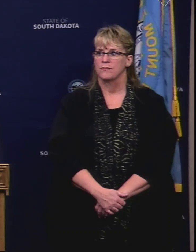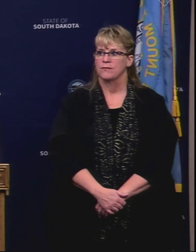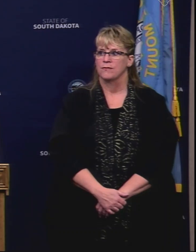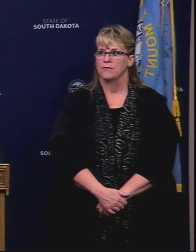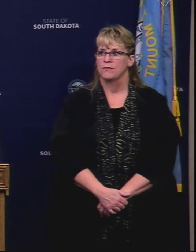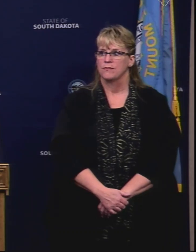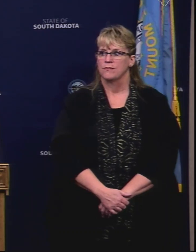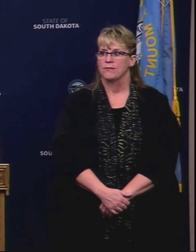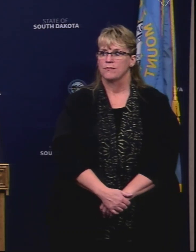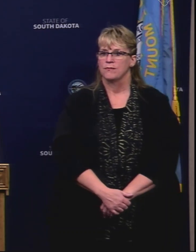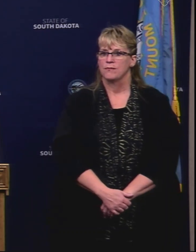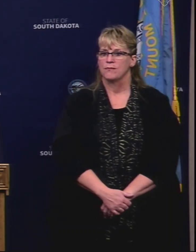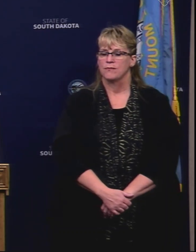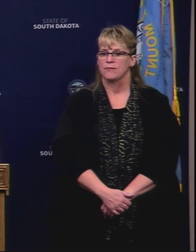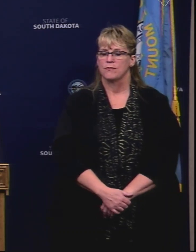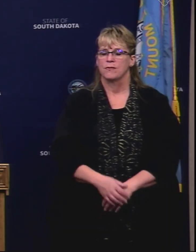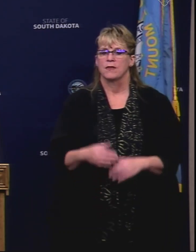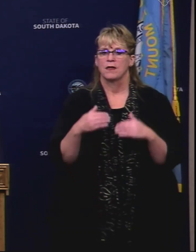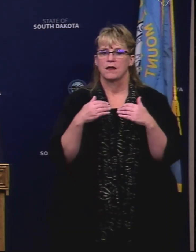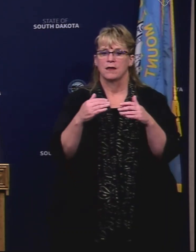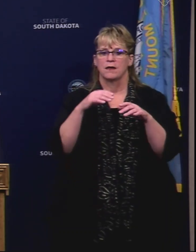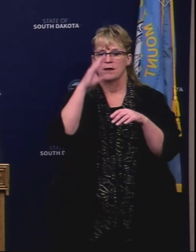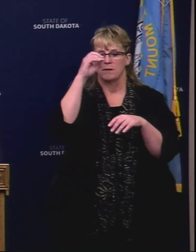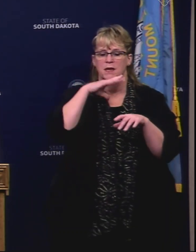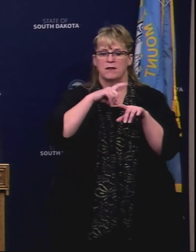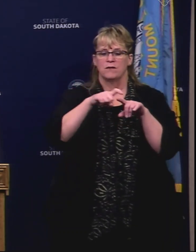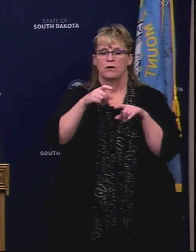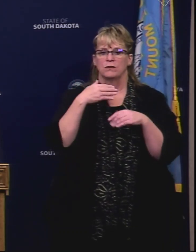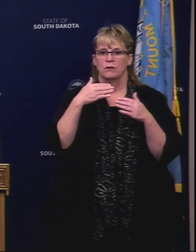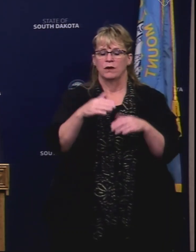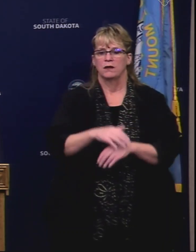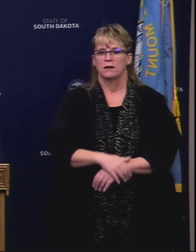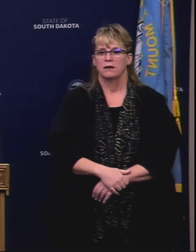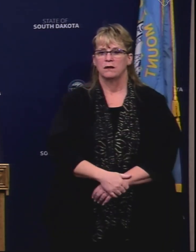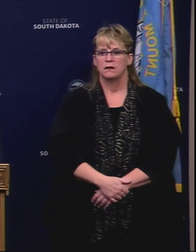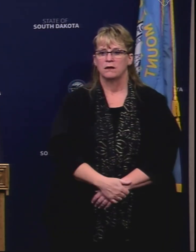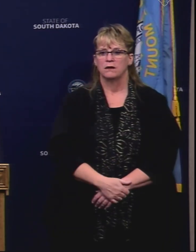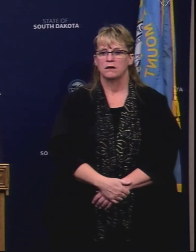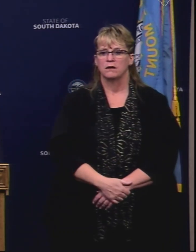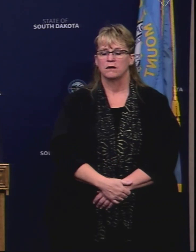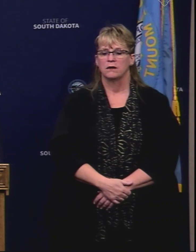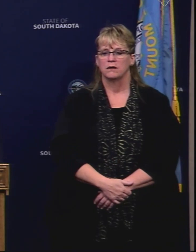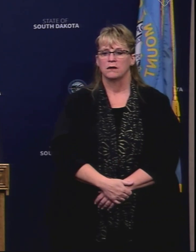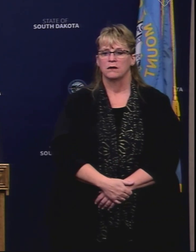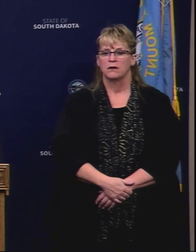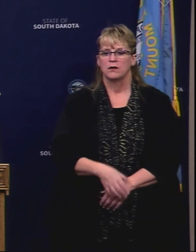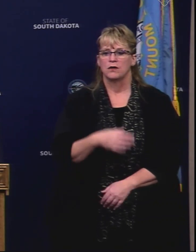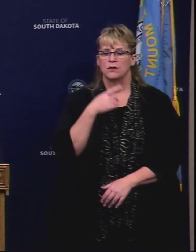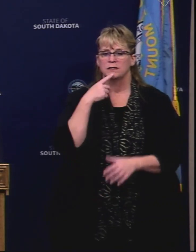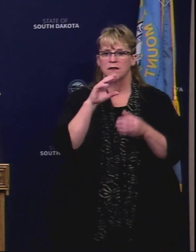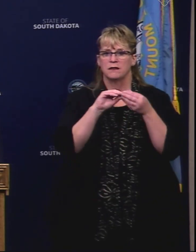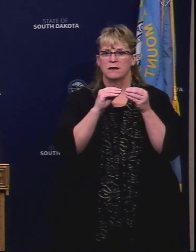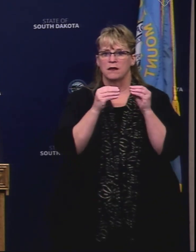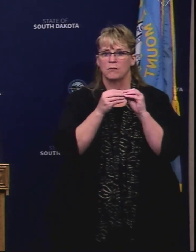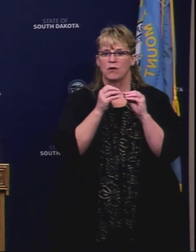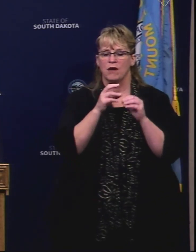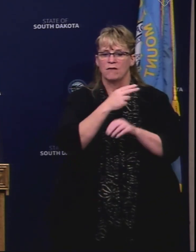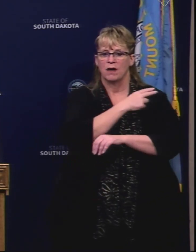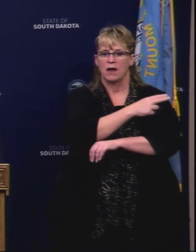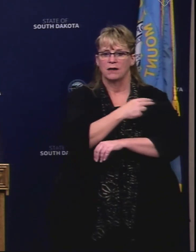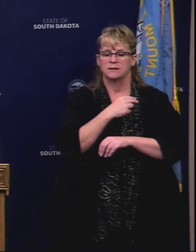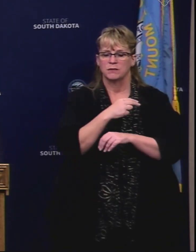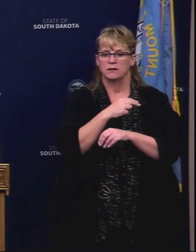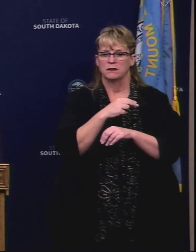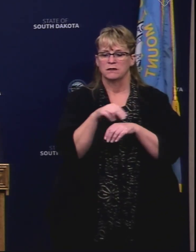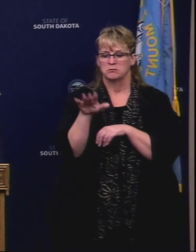Josh, Dakota News Now. Sure, go ahead, Josh. You've noted that the number of hospitalizations has remained steady lately. It's been hovering